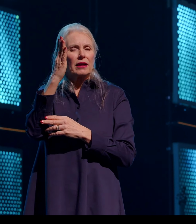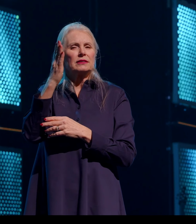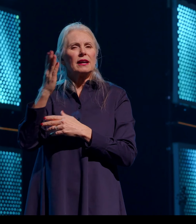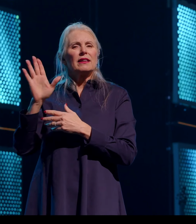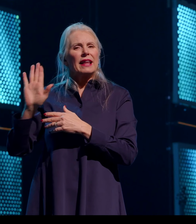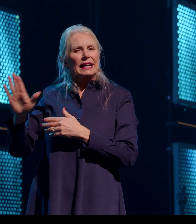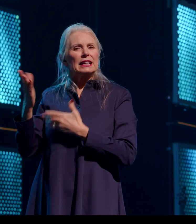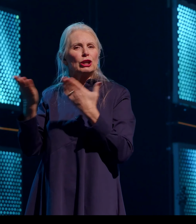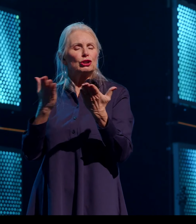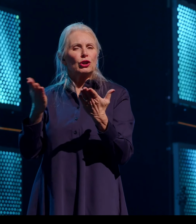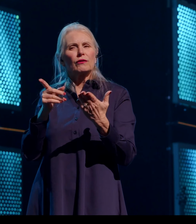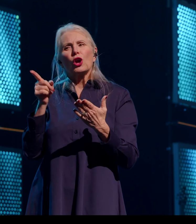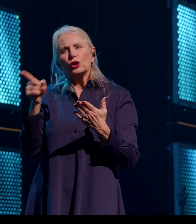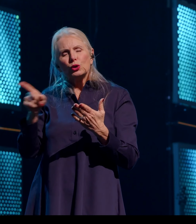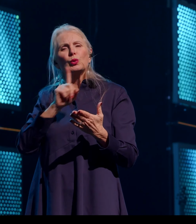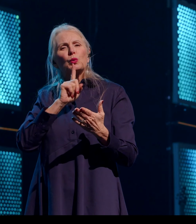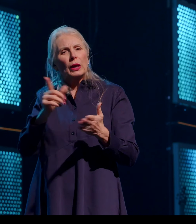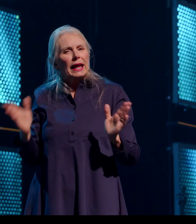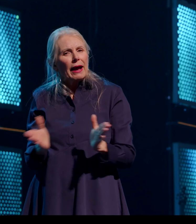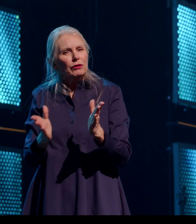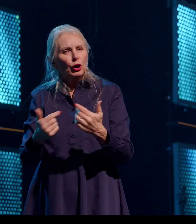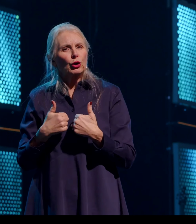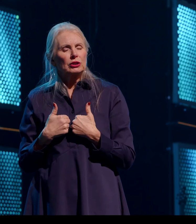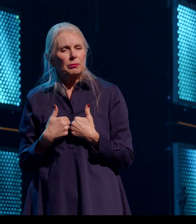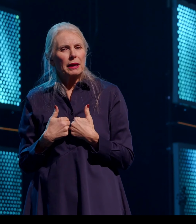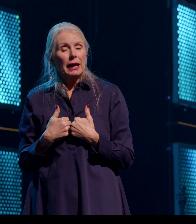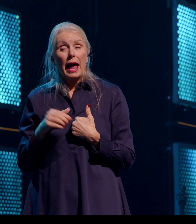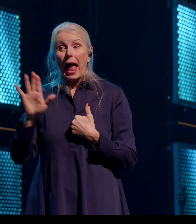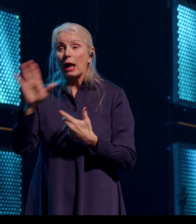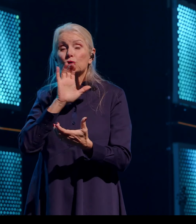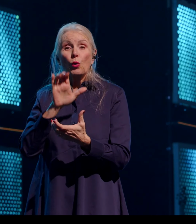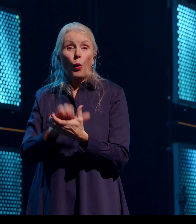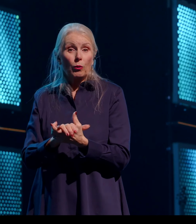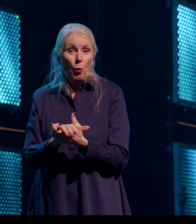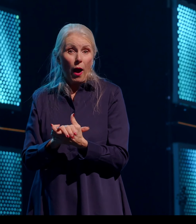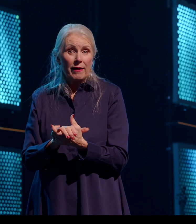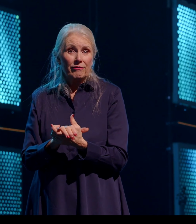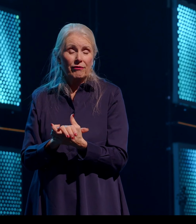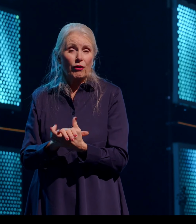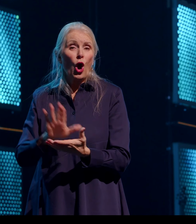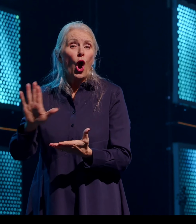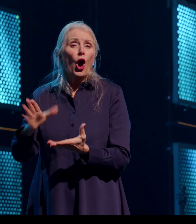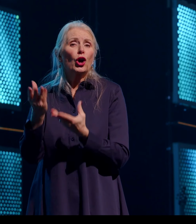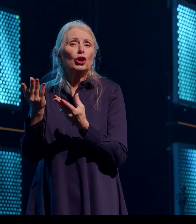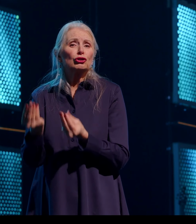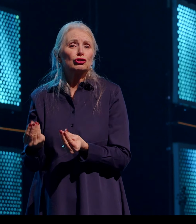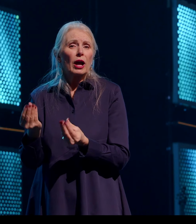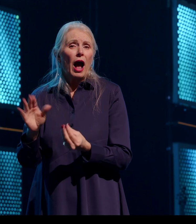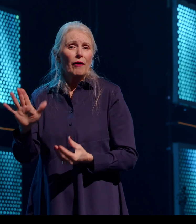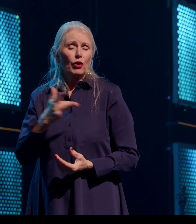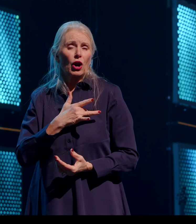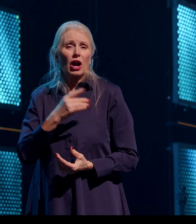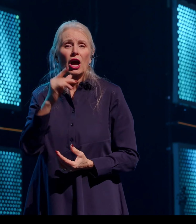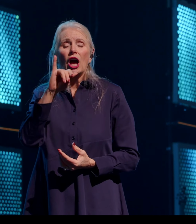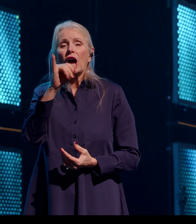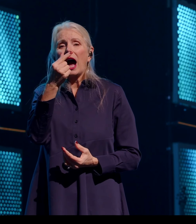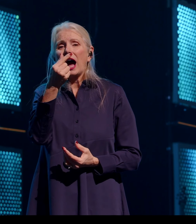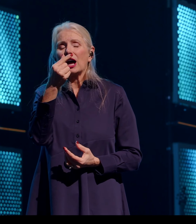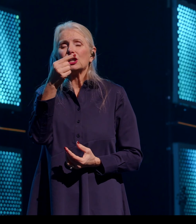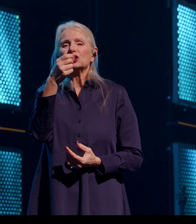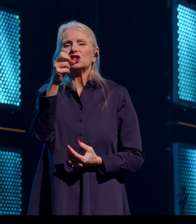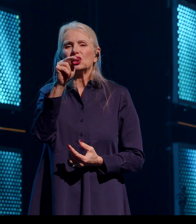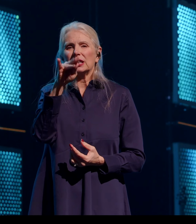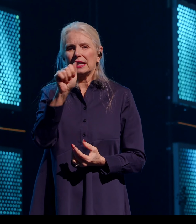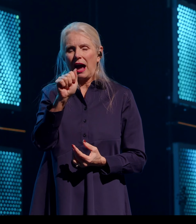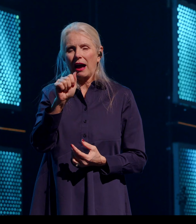You've encouraged and sharpened me in how you worship. And the wife that you have, the gentleness of her heart, Gina. Gina helps care for people